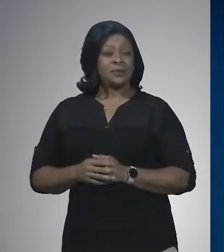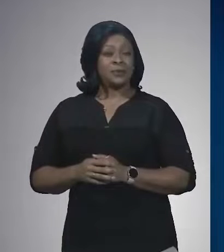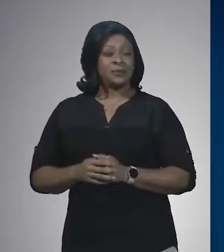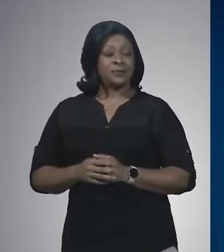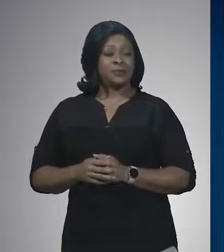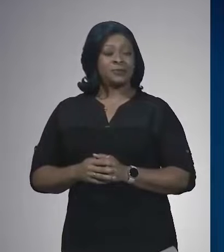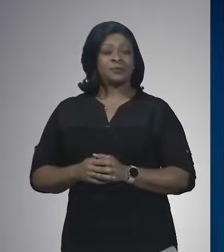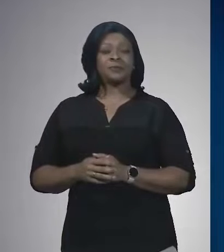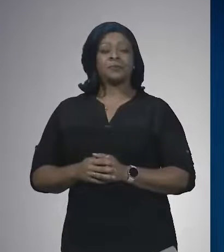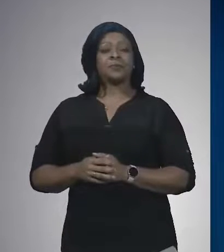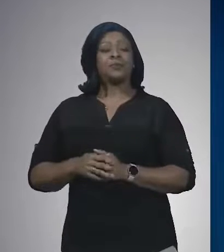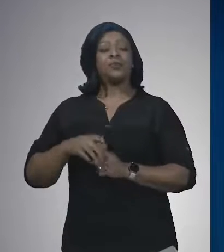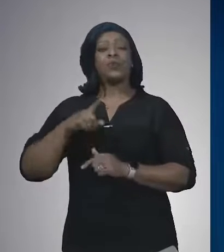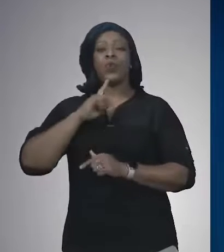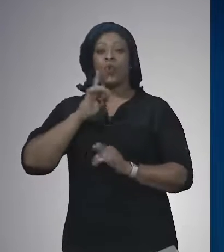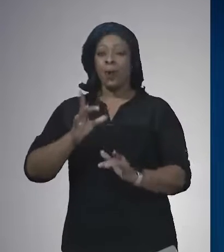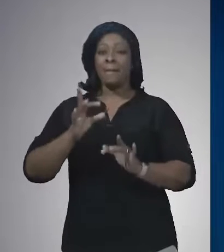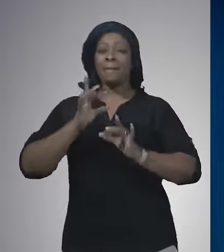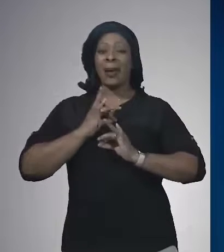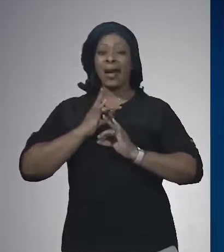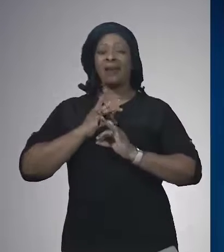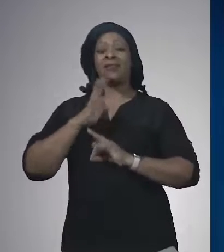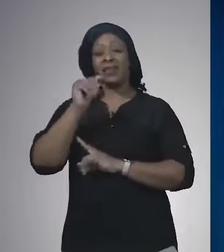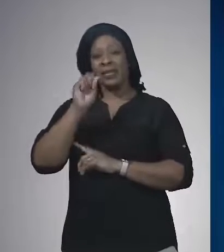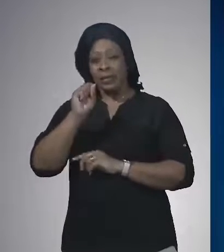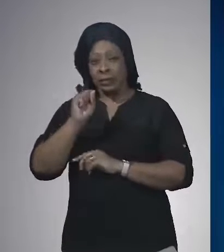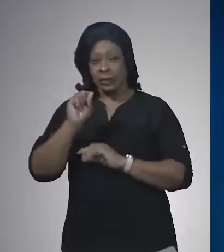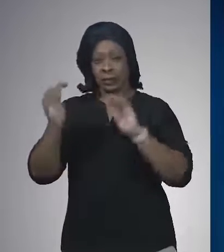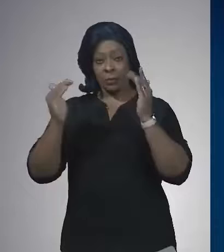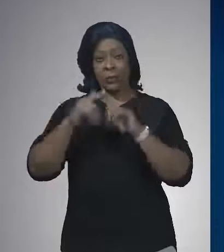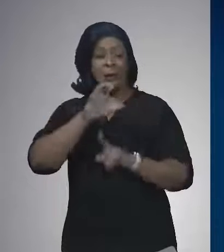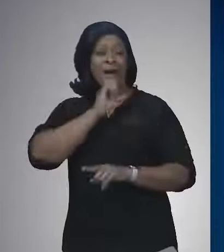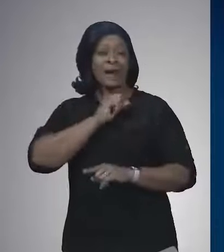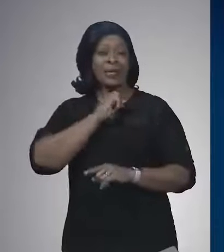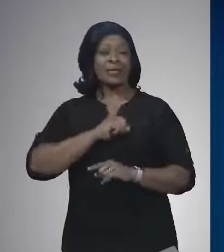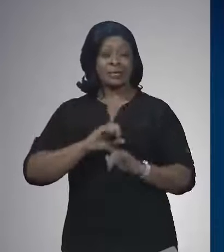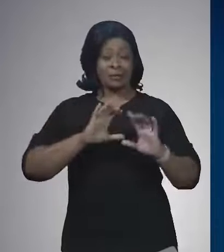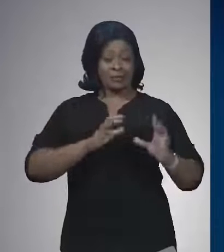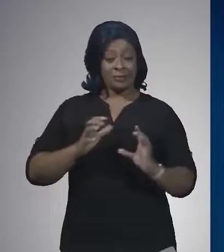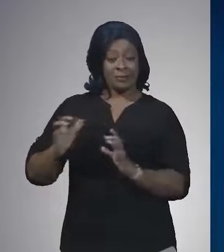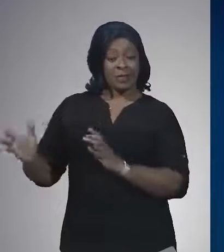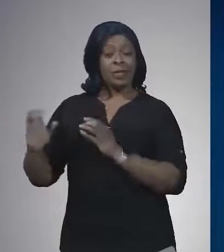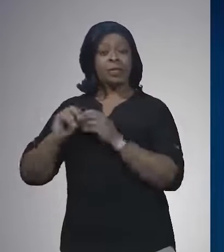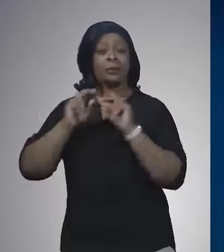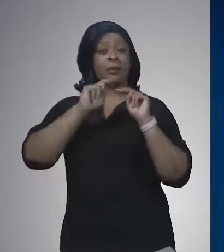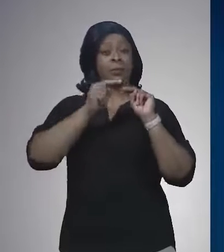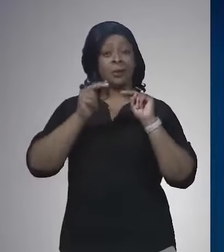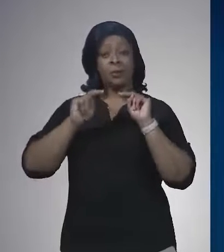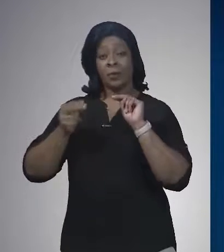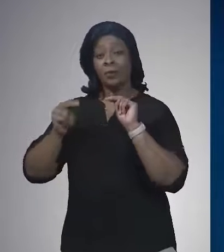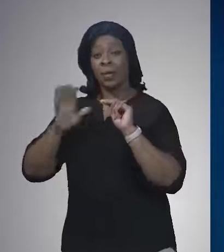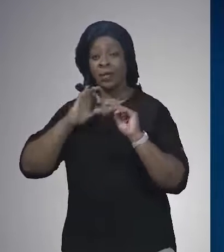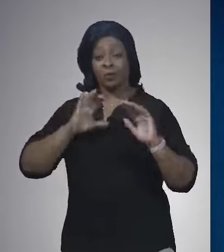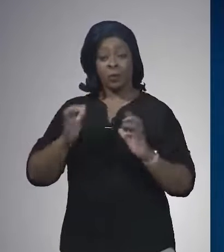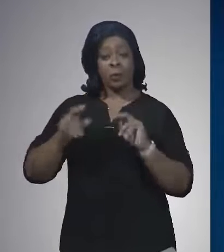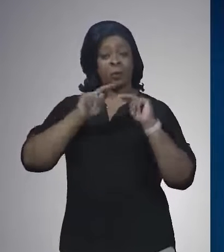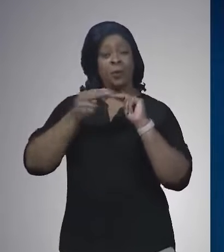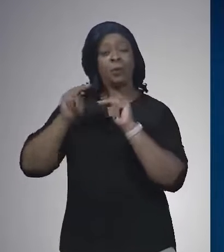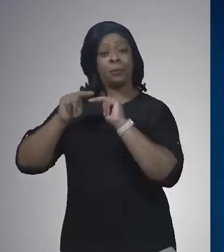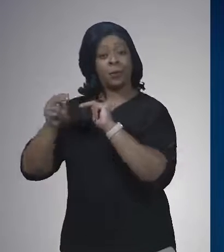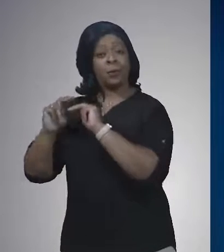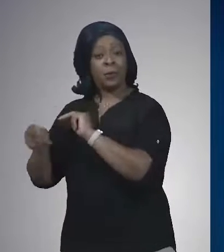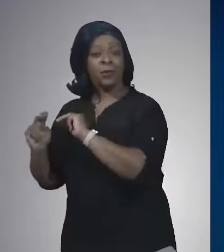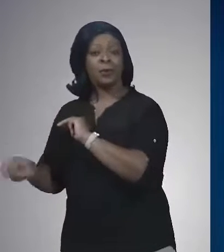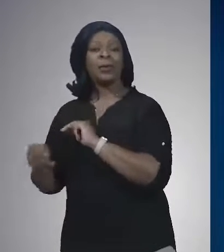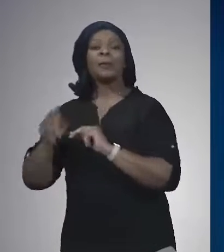When you look at active cases by age, you see that while cases continue to trend down across every age group, the percentage of